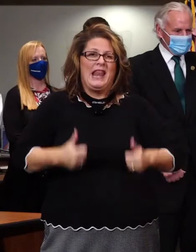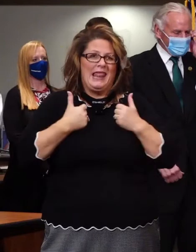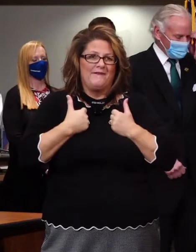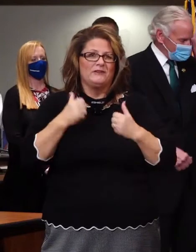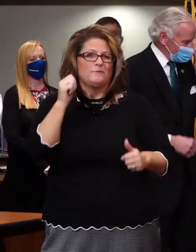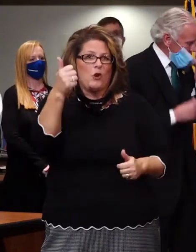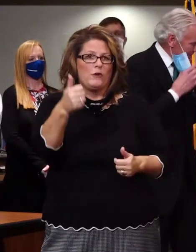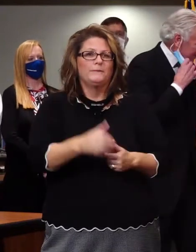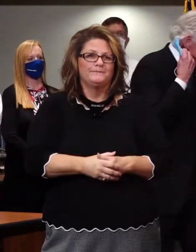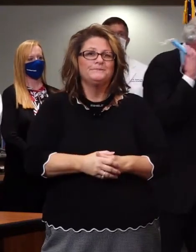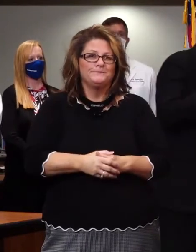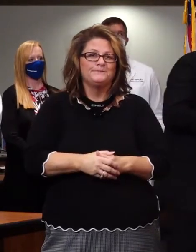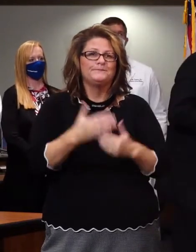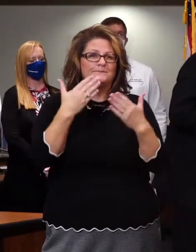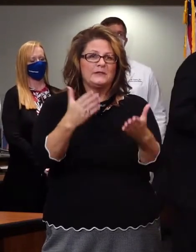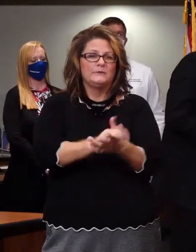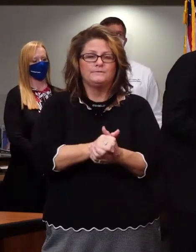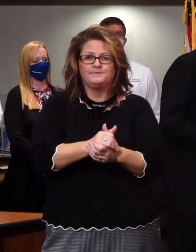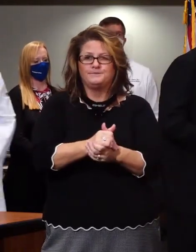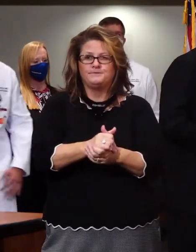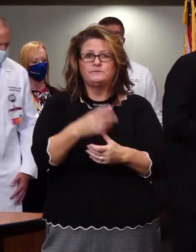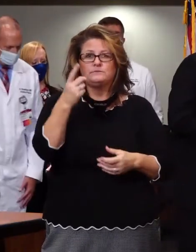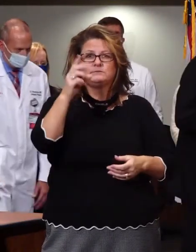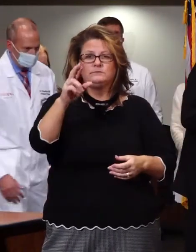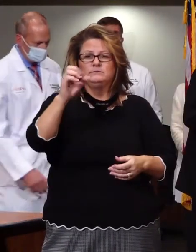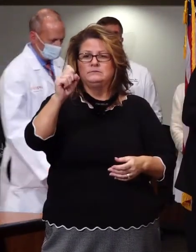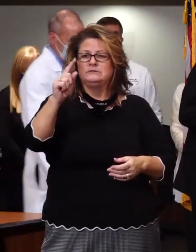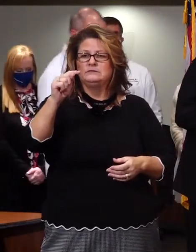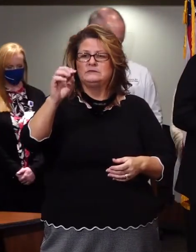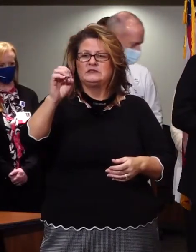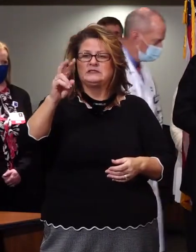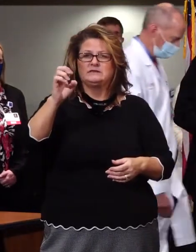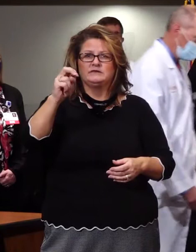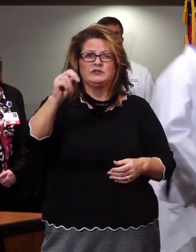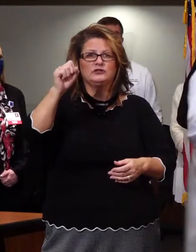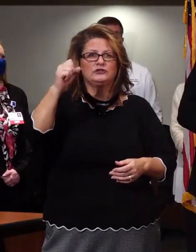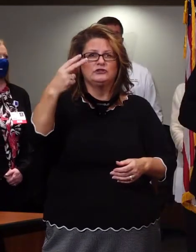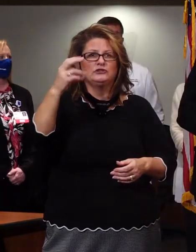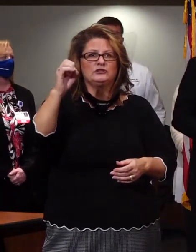you. Thank you, Dr. Cole. Dr. Stephen Shelton from Prisma Health, Midlands.